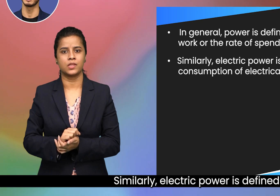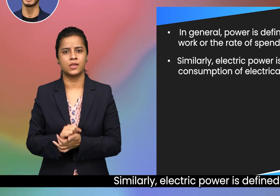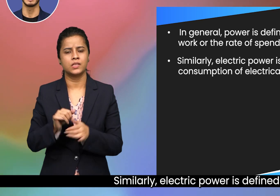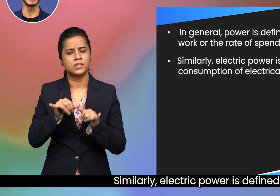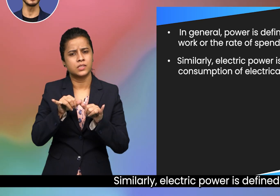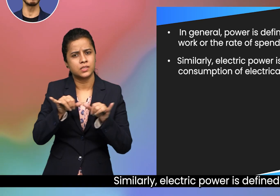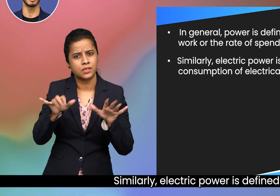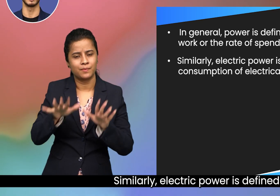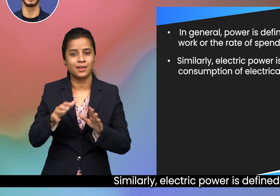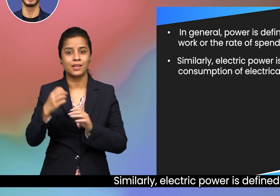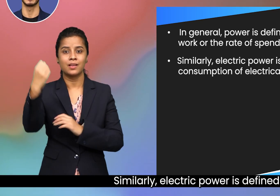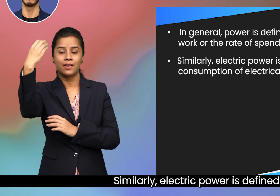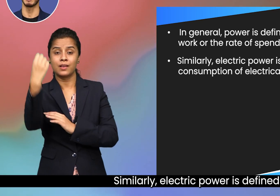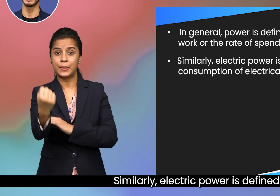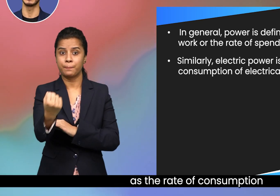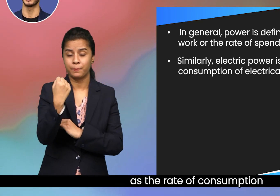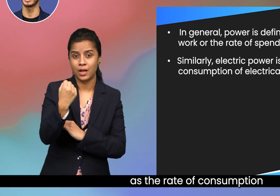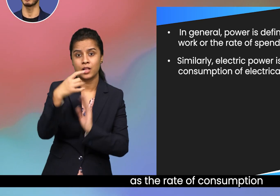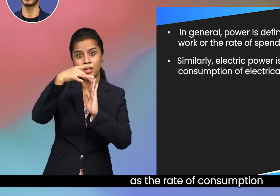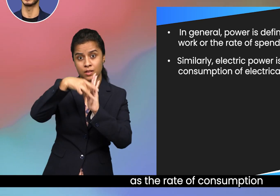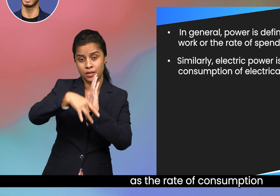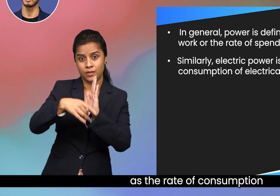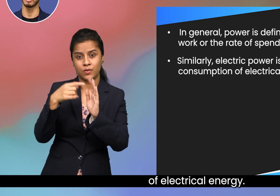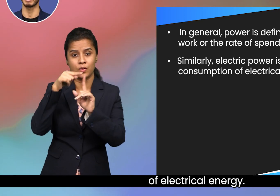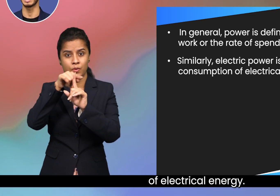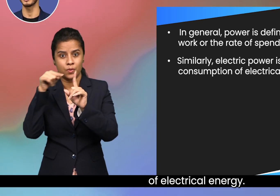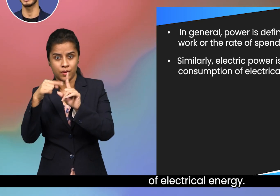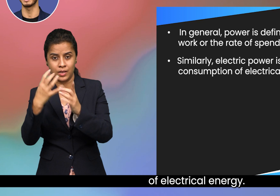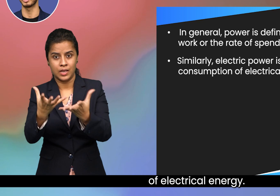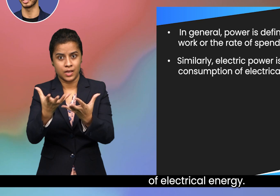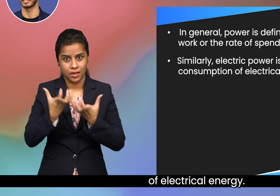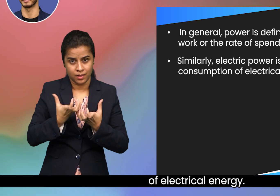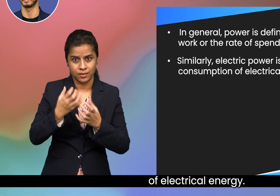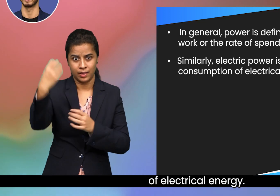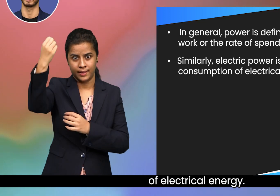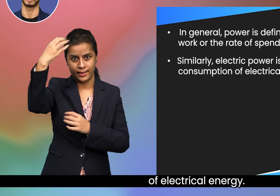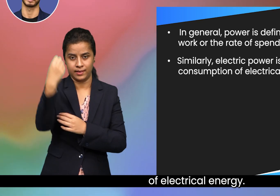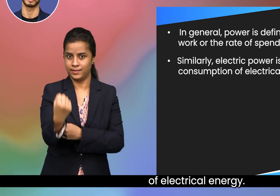Similarly, electric power is defined as the rate of consumption of electrical energy.